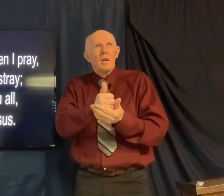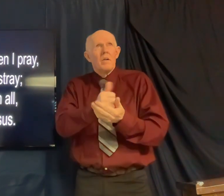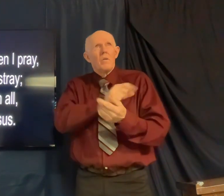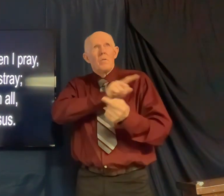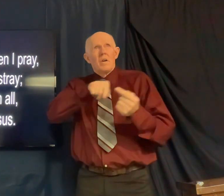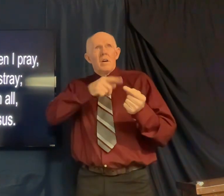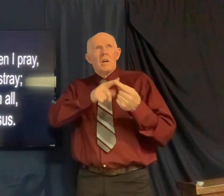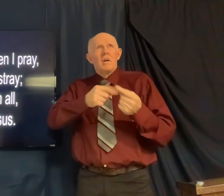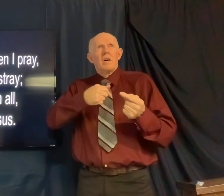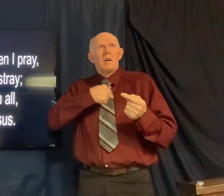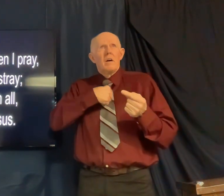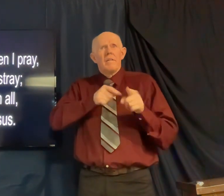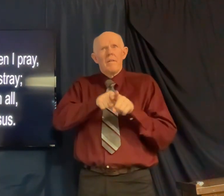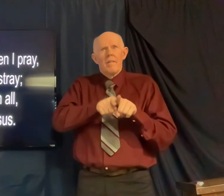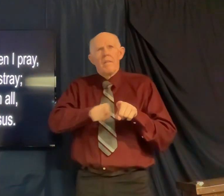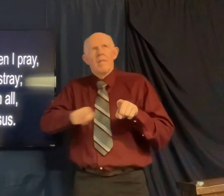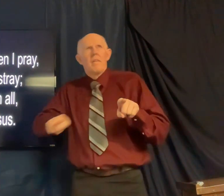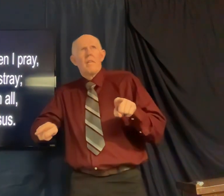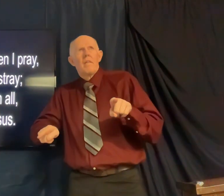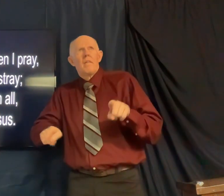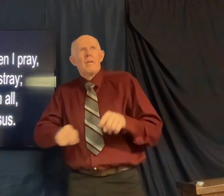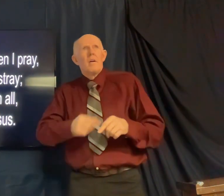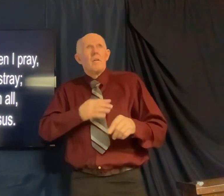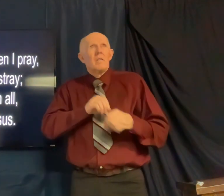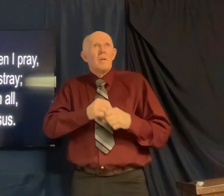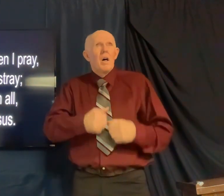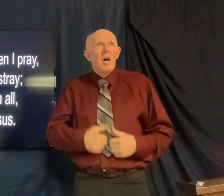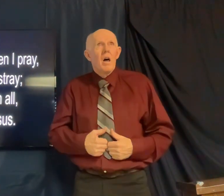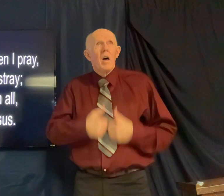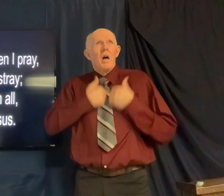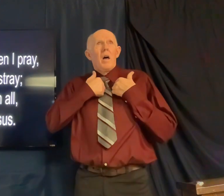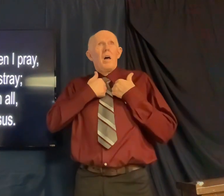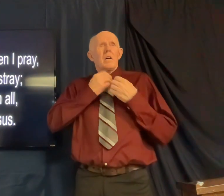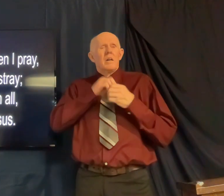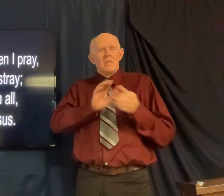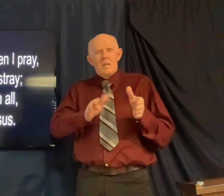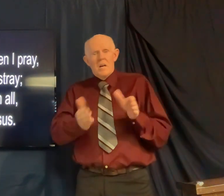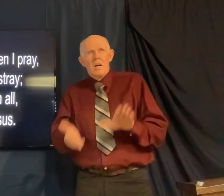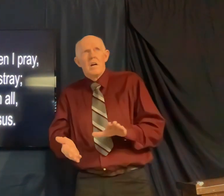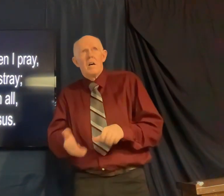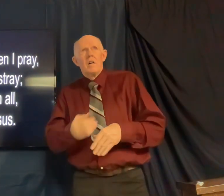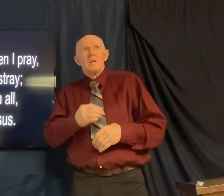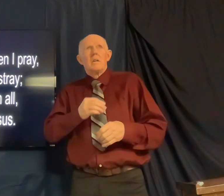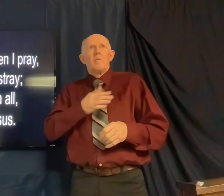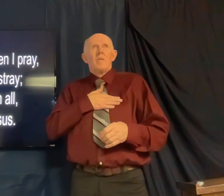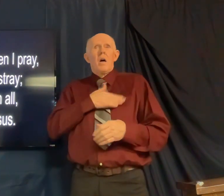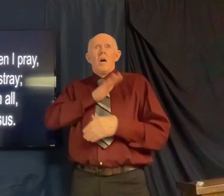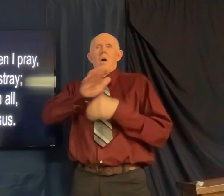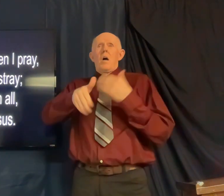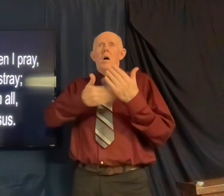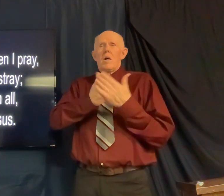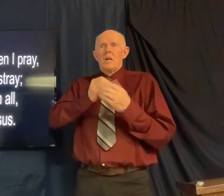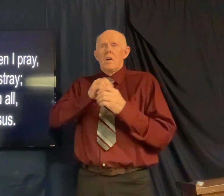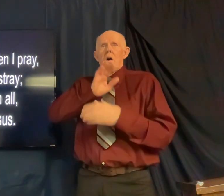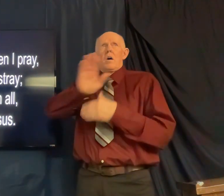help when I stray, in life, in death, my all in